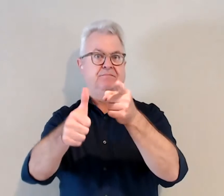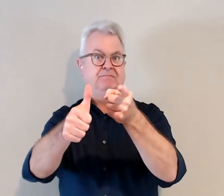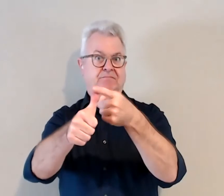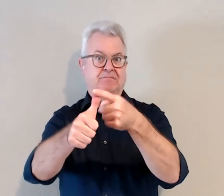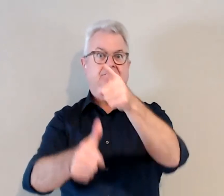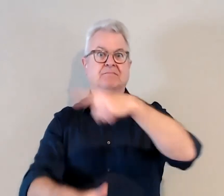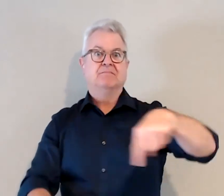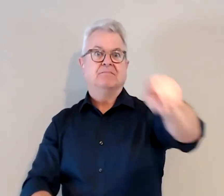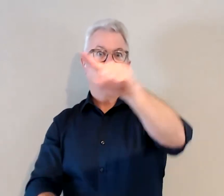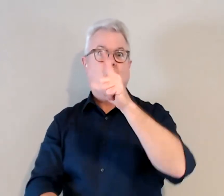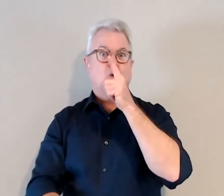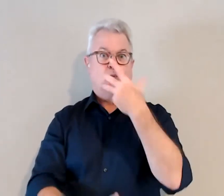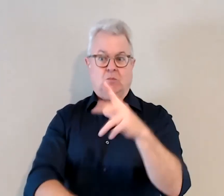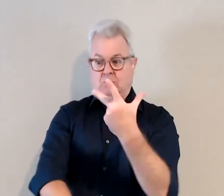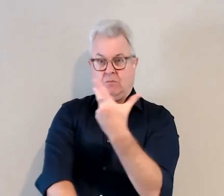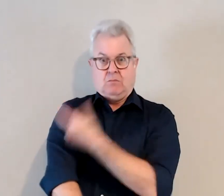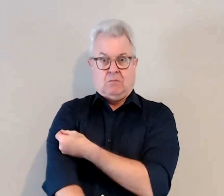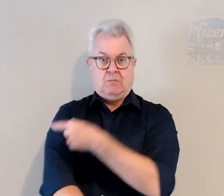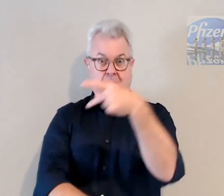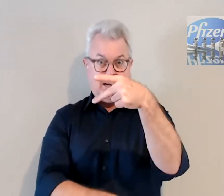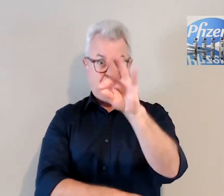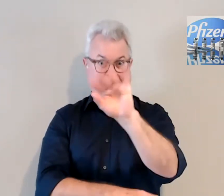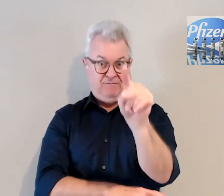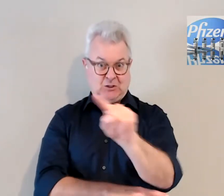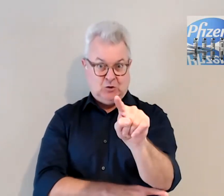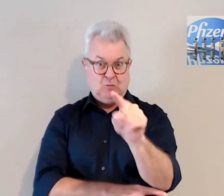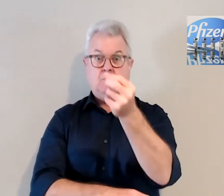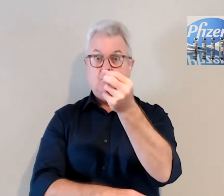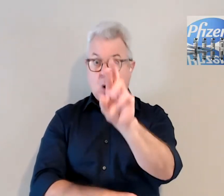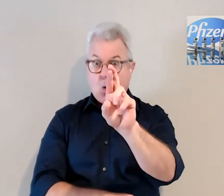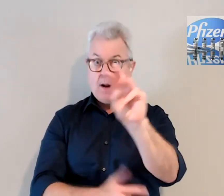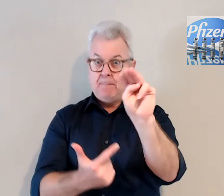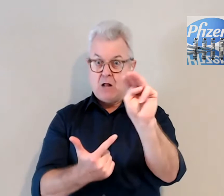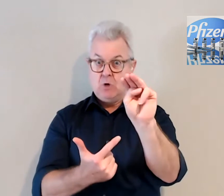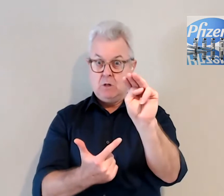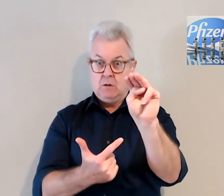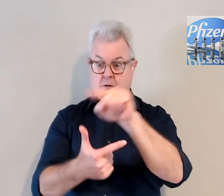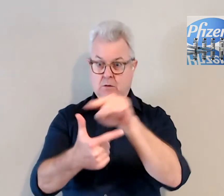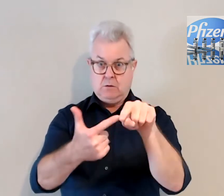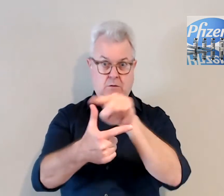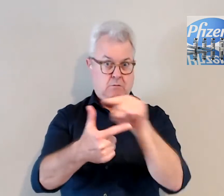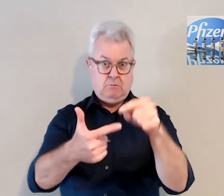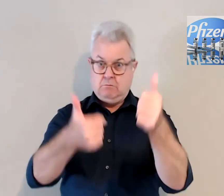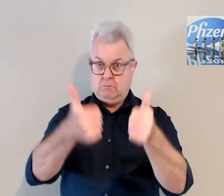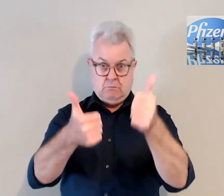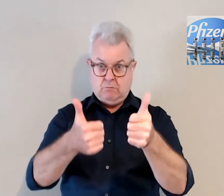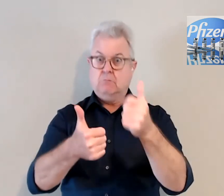different categories. The first category will be all of those who have received their vaccines, whether it be Moderna or Pfizer.